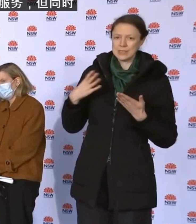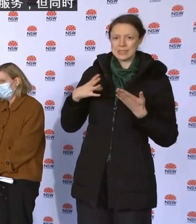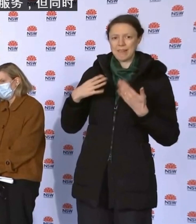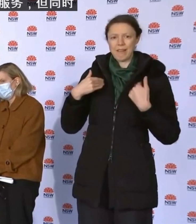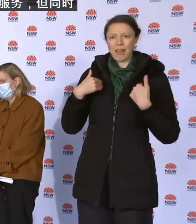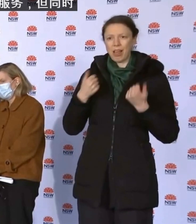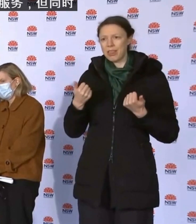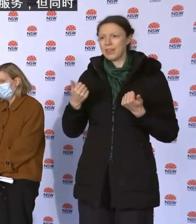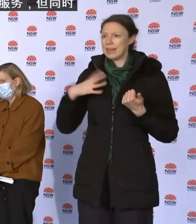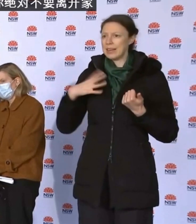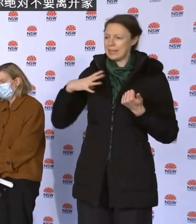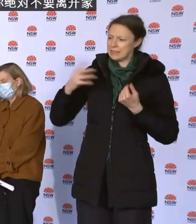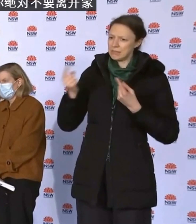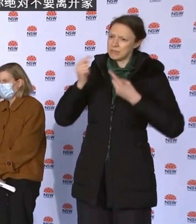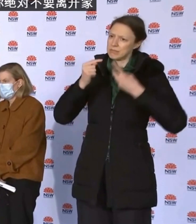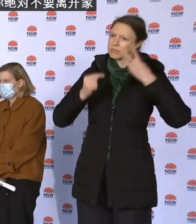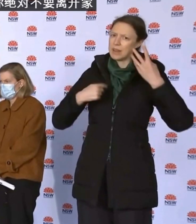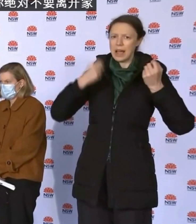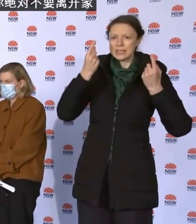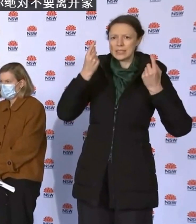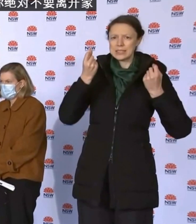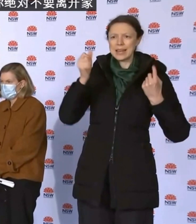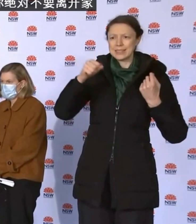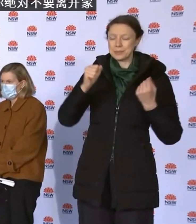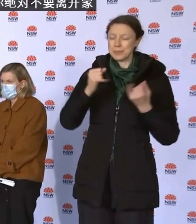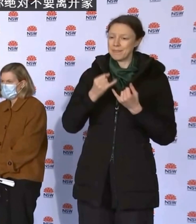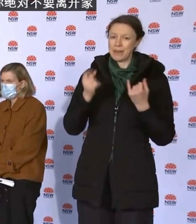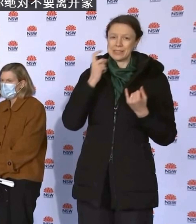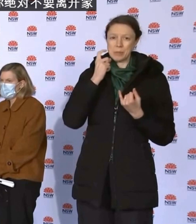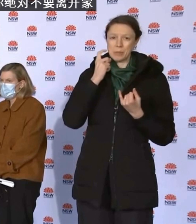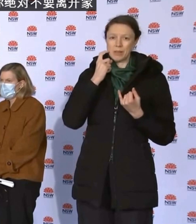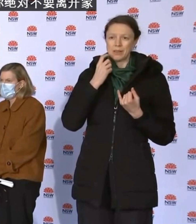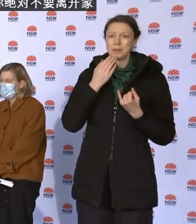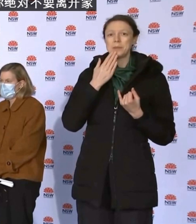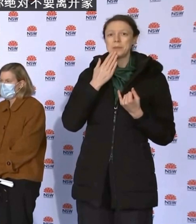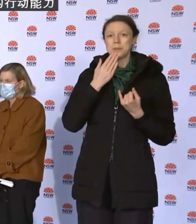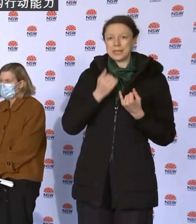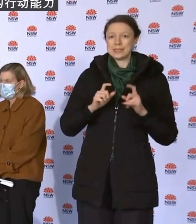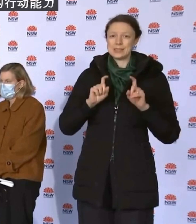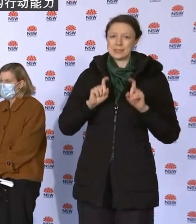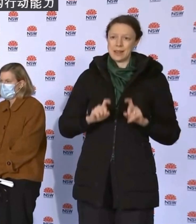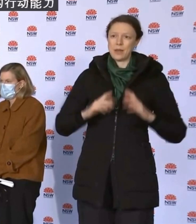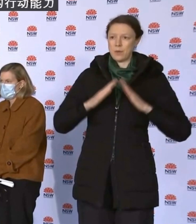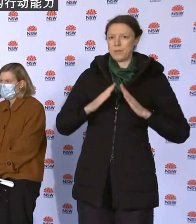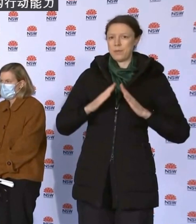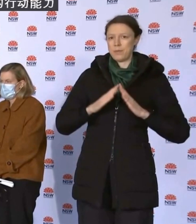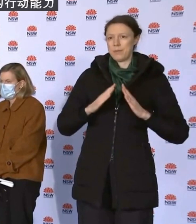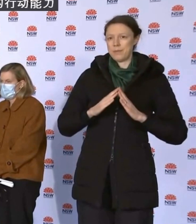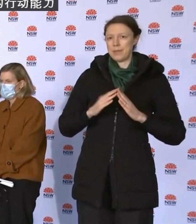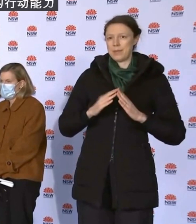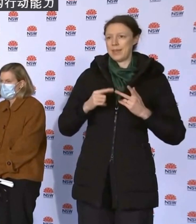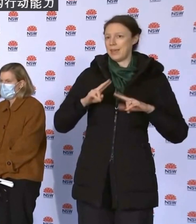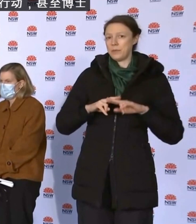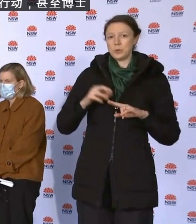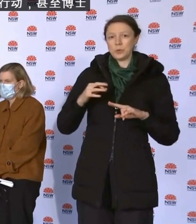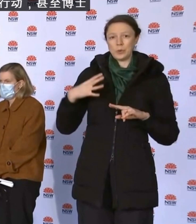on. But at the same time, it's just a very simple message. Do not leave the house unless you absolutely have to. Reduce your mobility